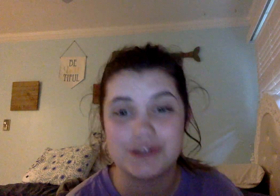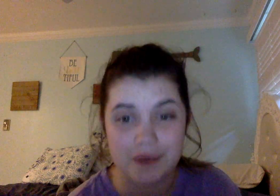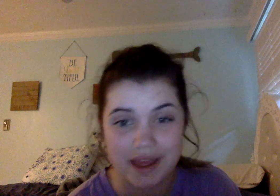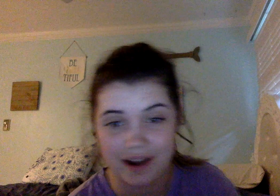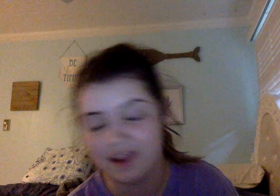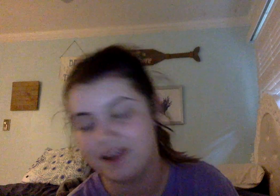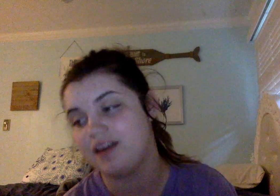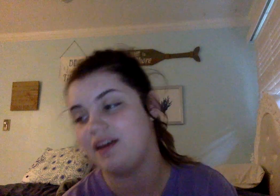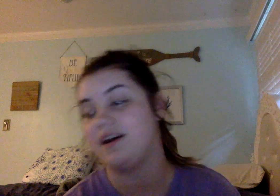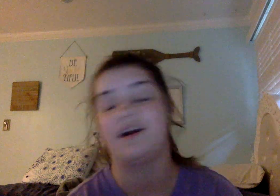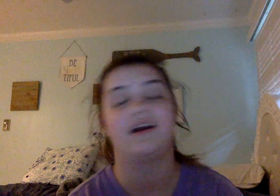it.